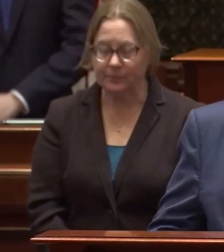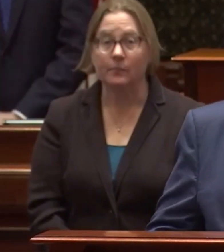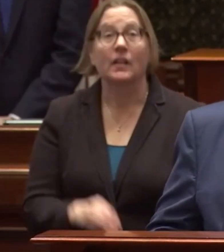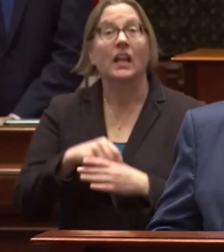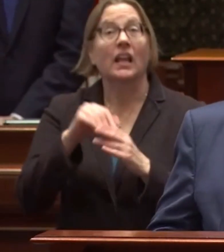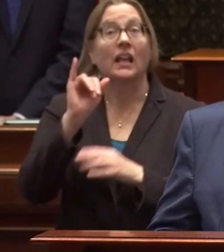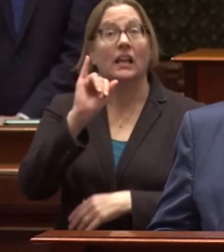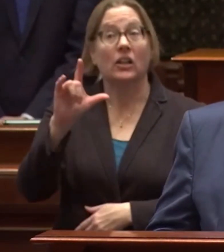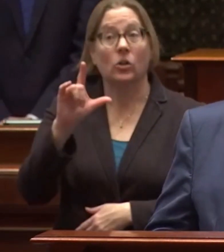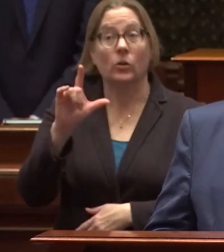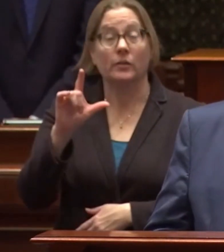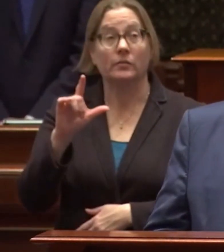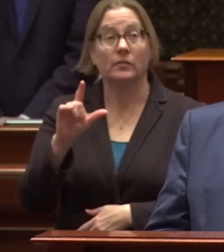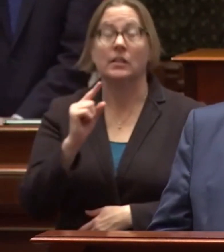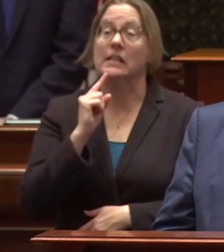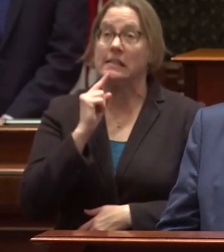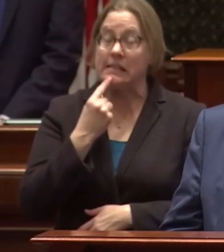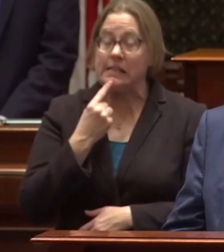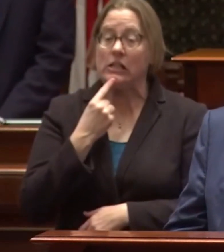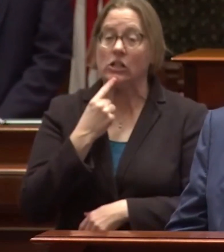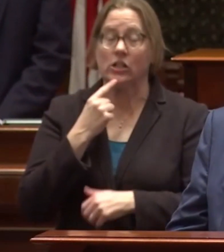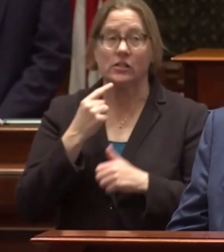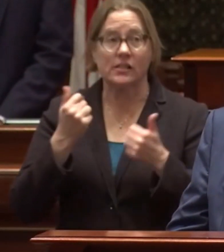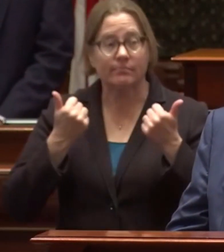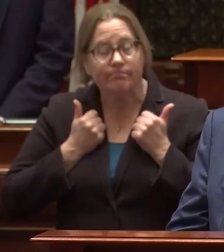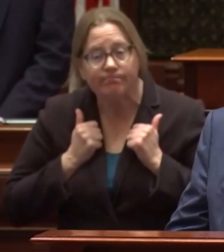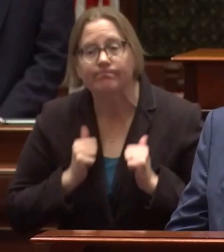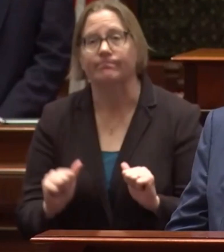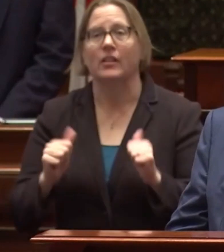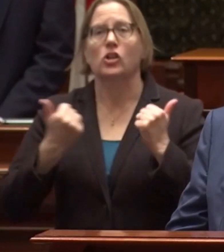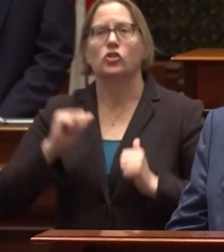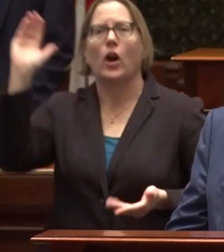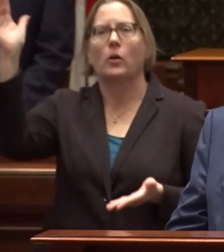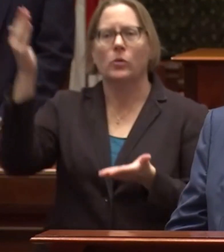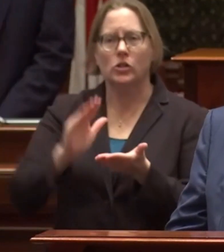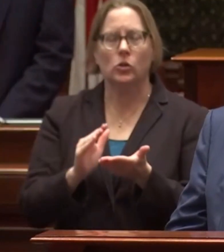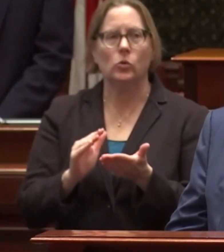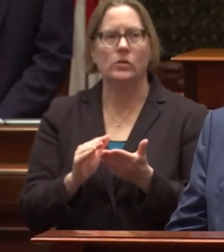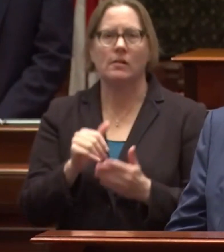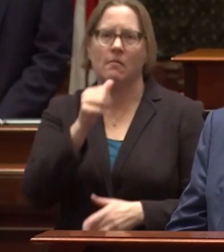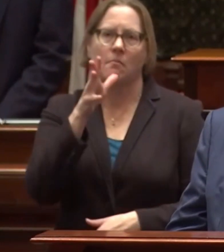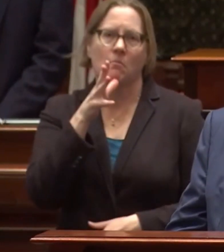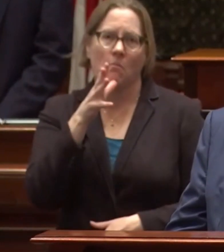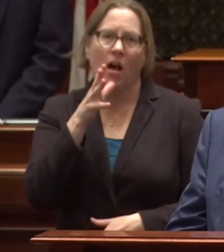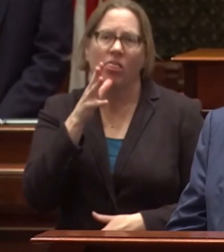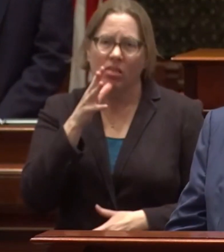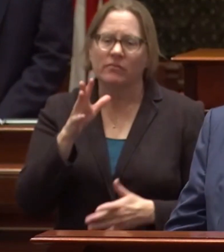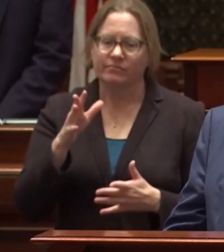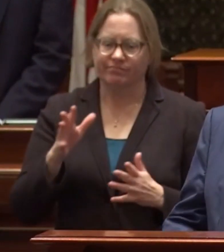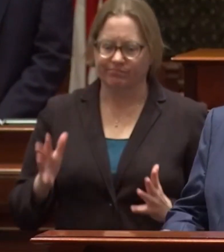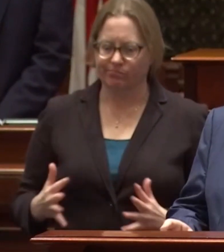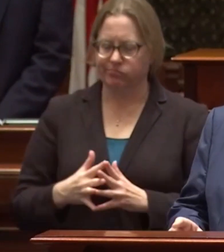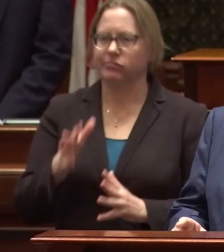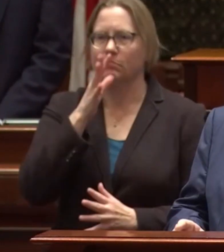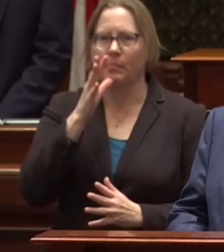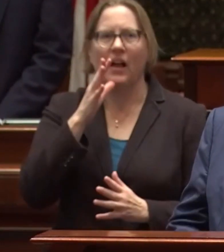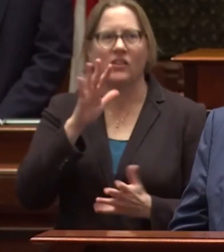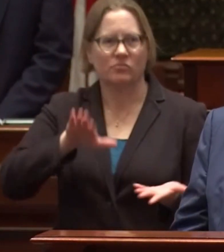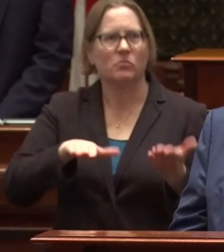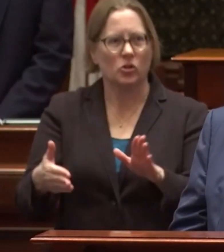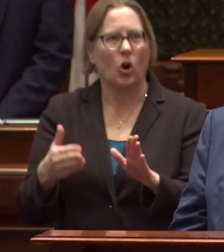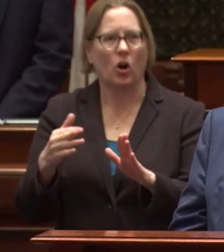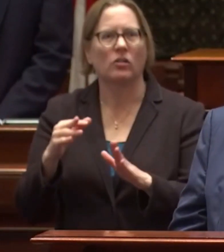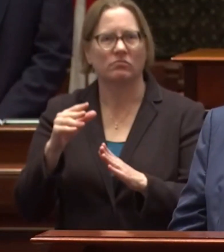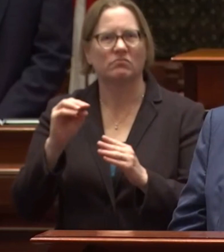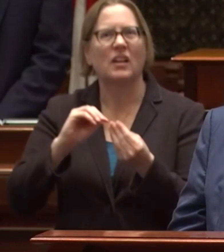In Illinois, a serious effort to reduce maternal mortality rates is long overdue. And Black women